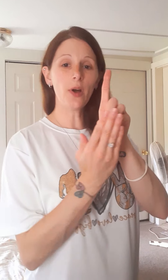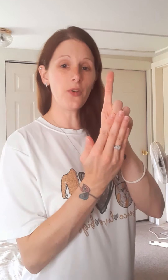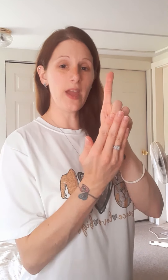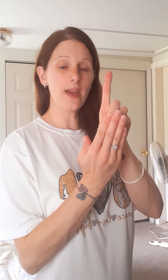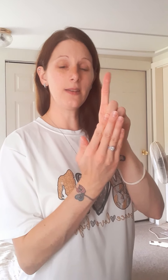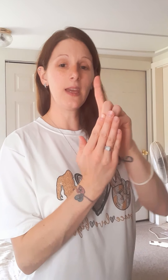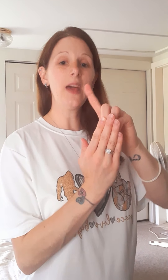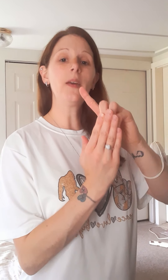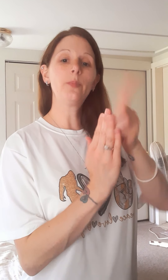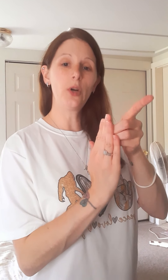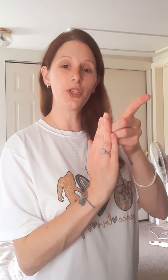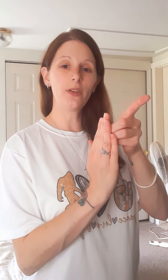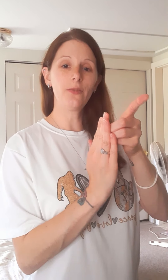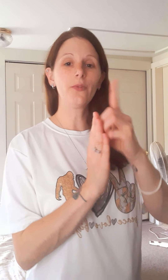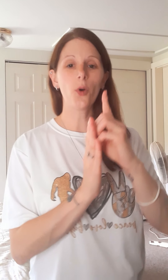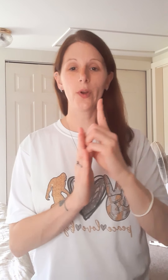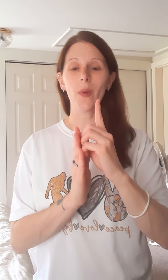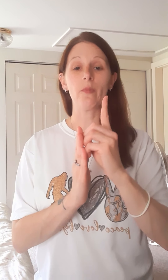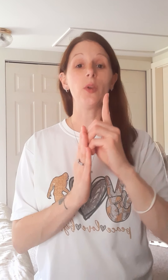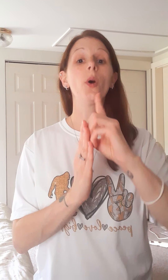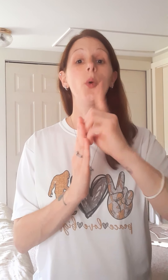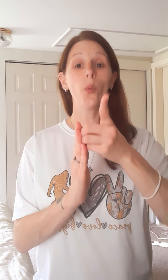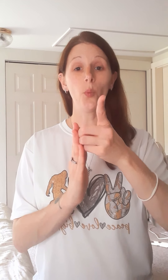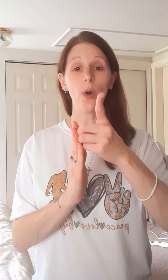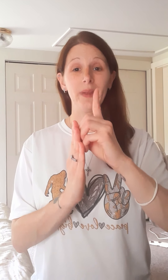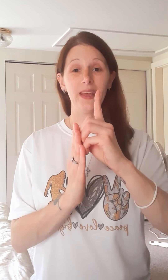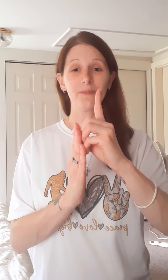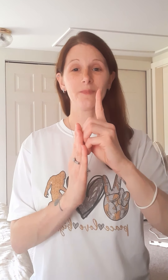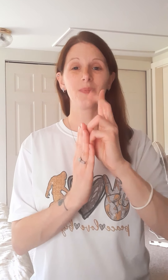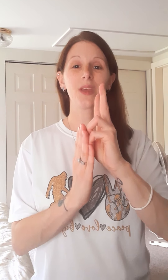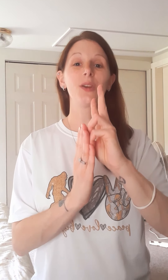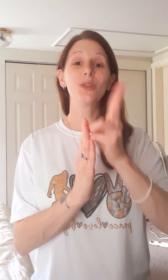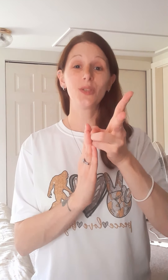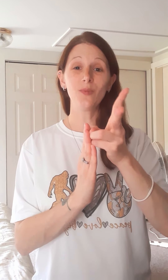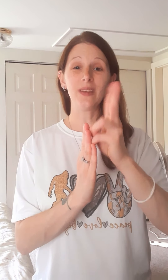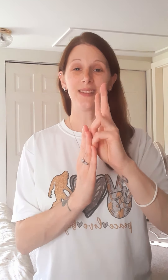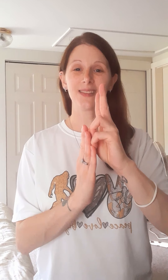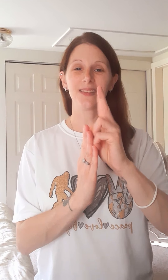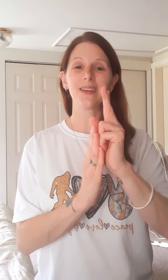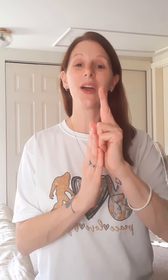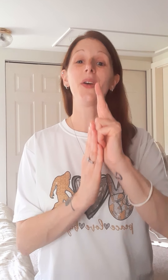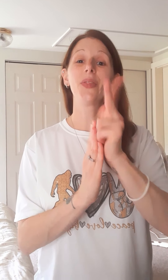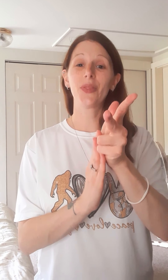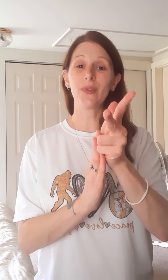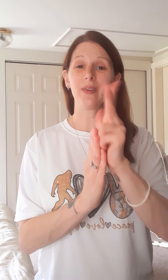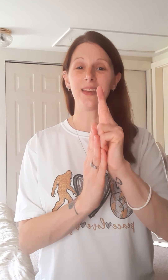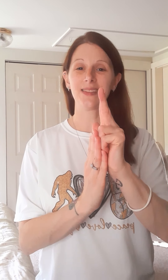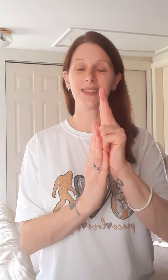your hand and then push it forward away from you. 1 minute, 2 minutes, 3 minutes.